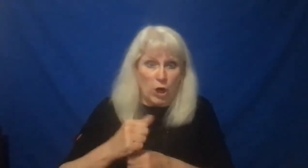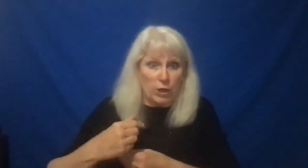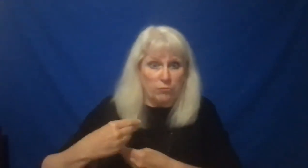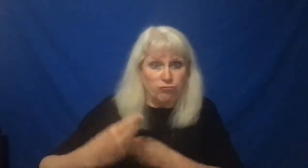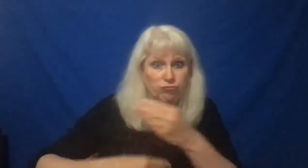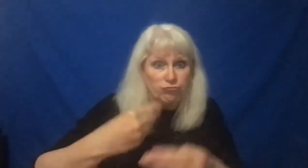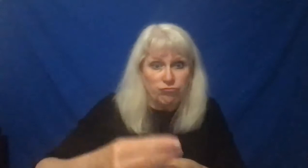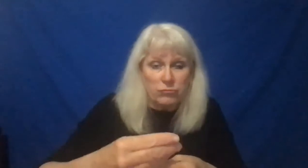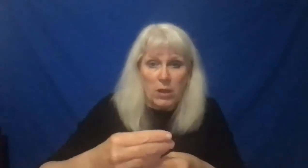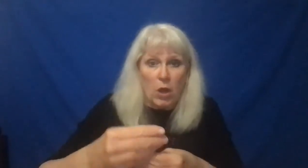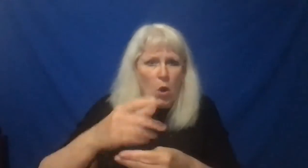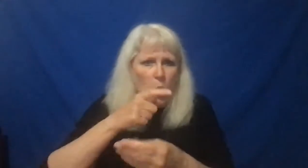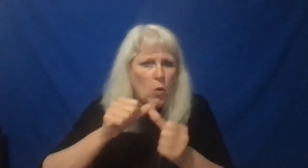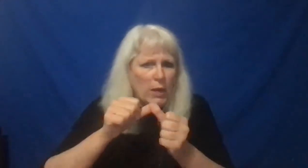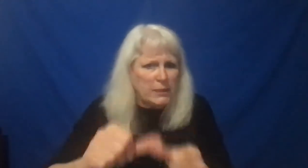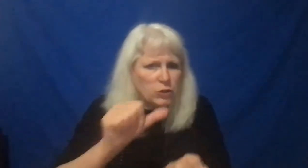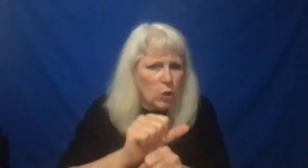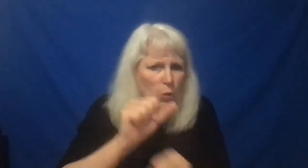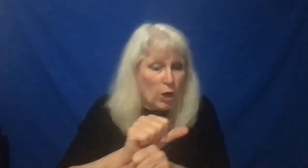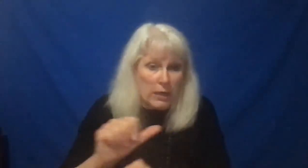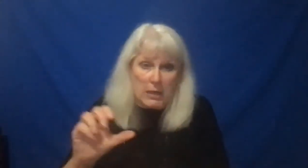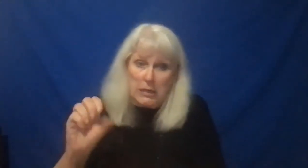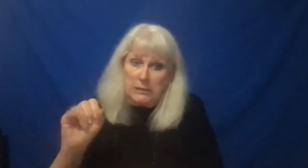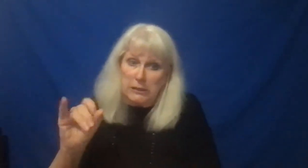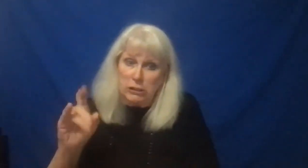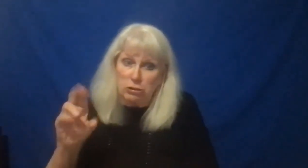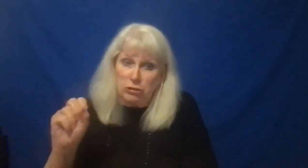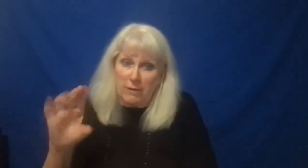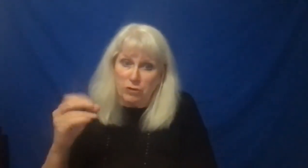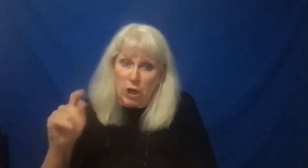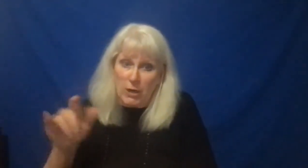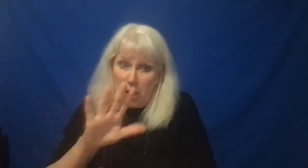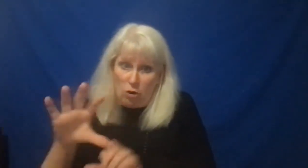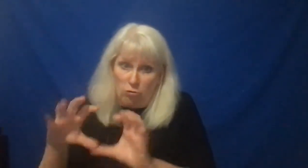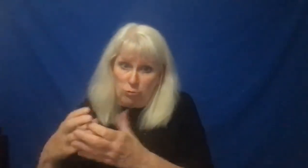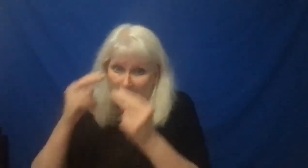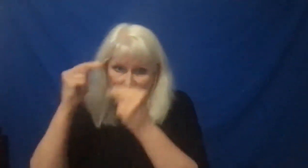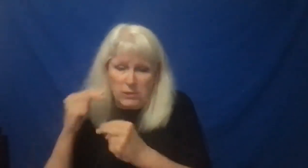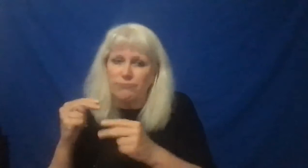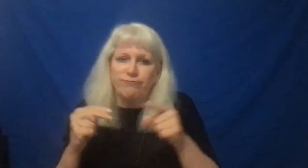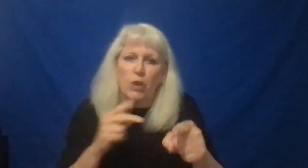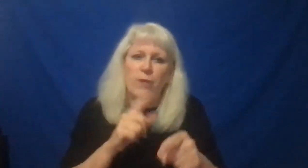AA. Well, I would say we're part of it, but it's really AA continuing her legacy